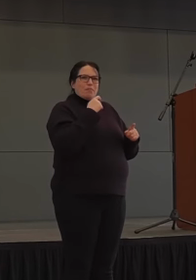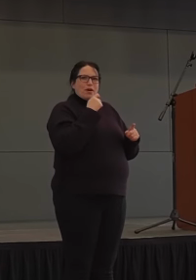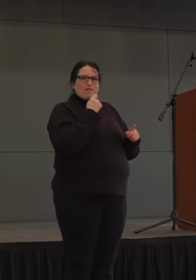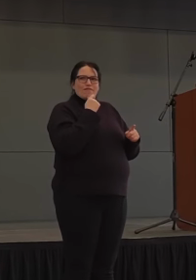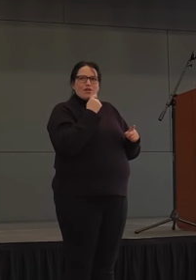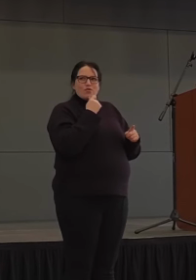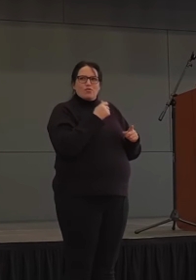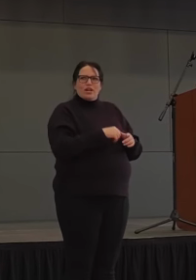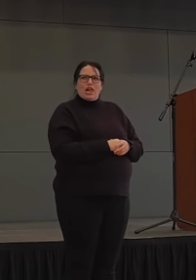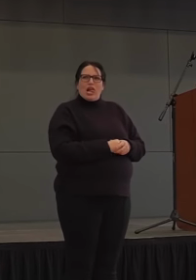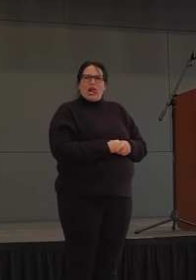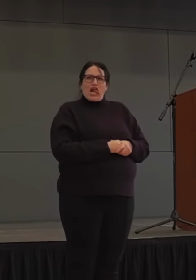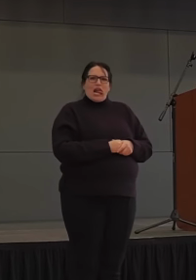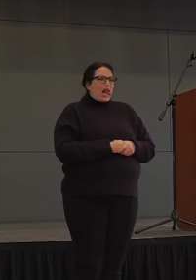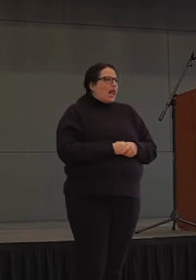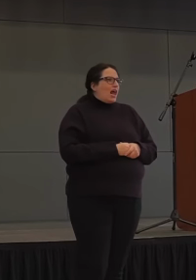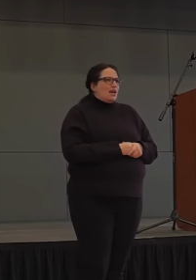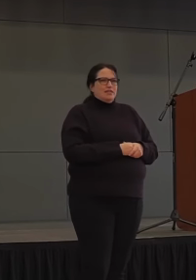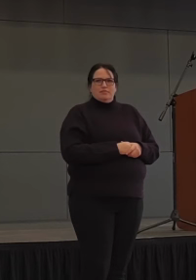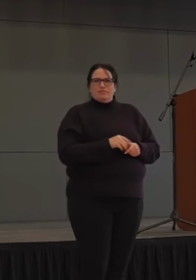microphone.